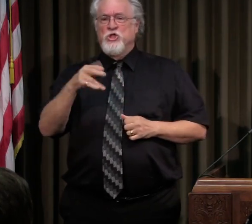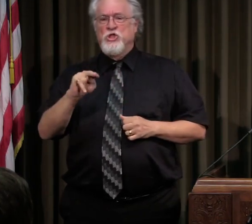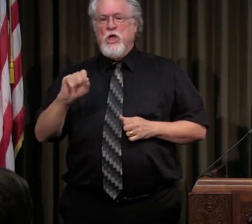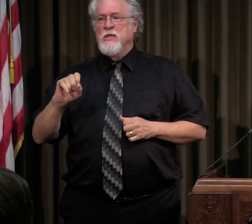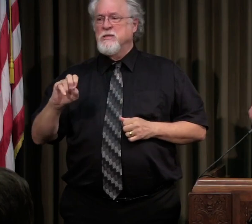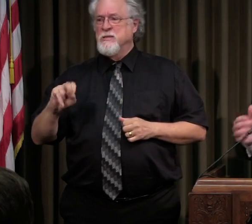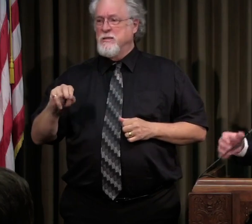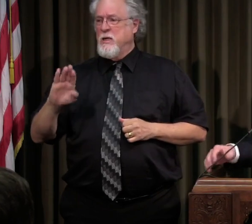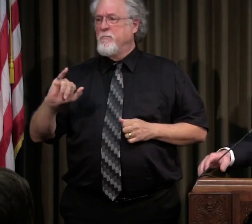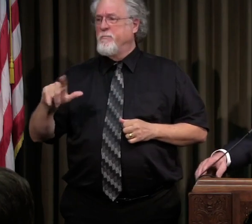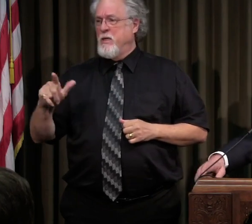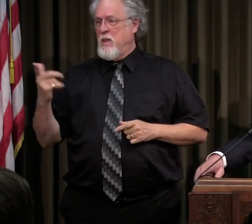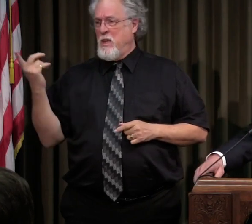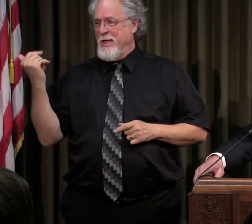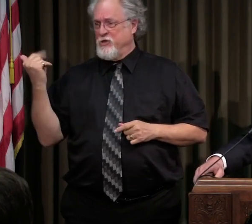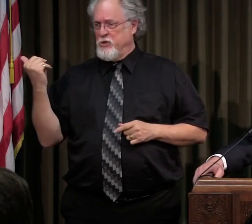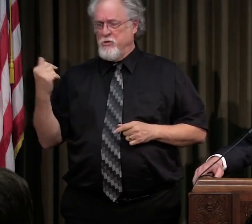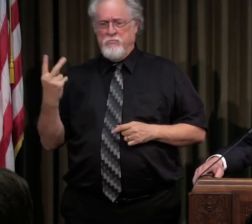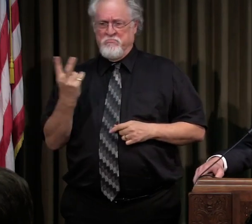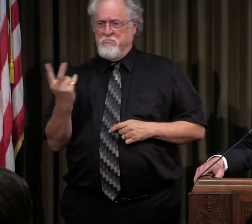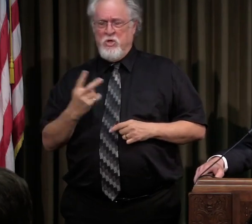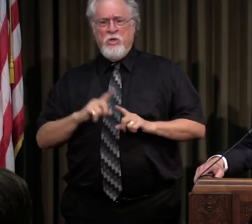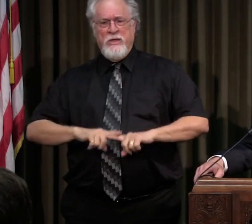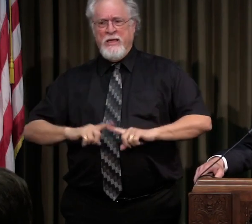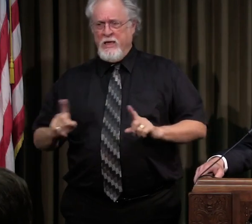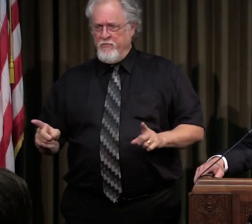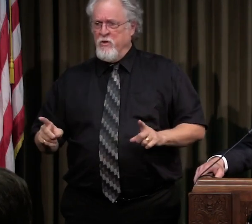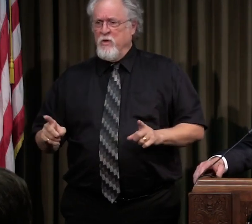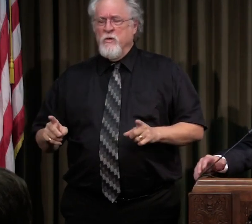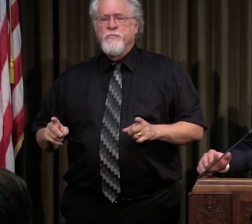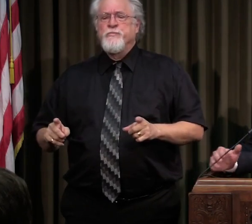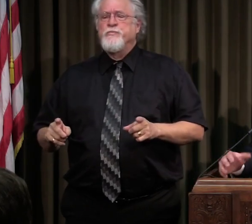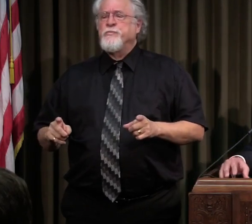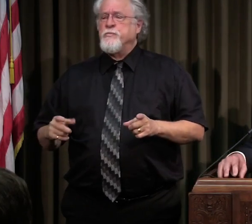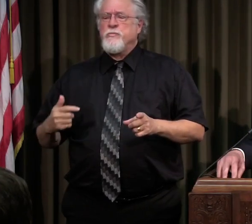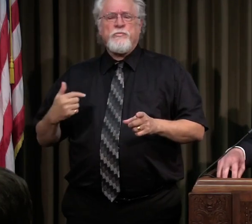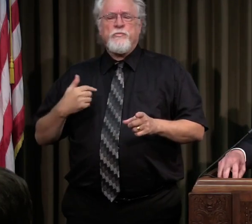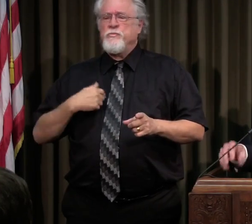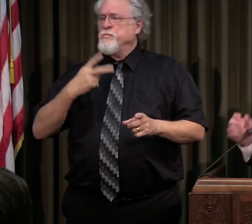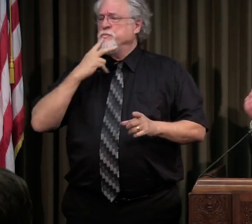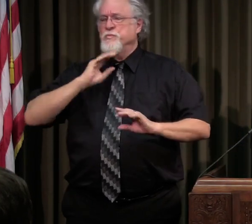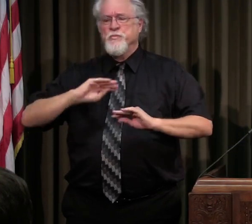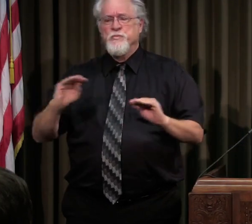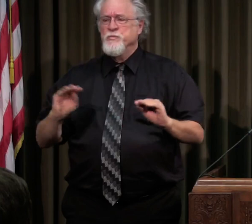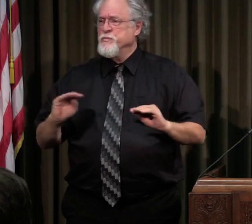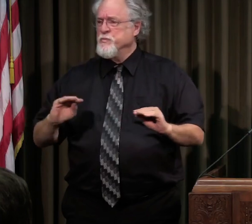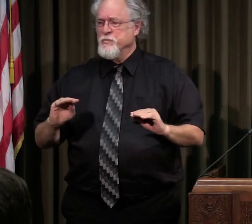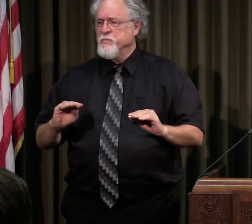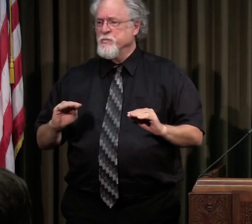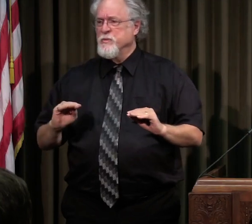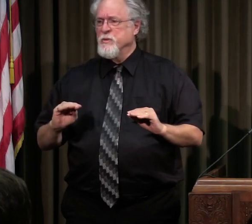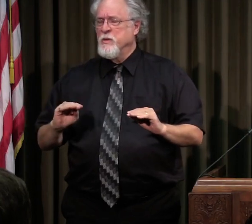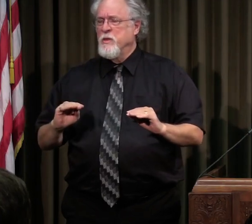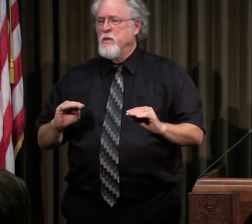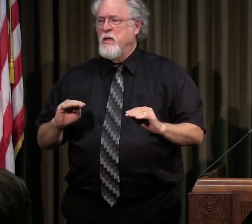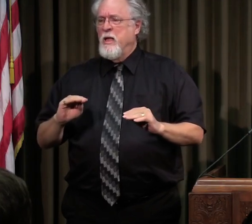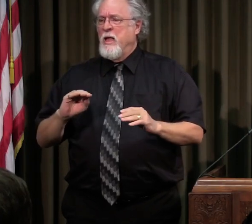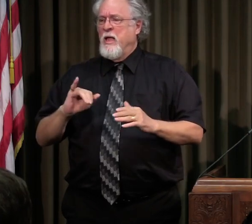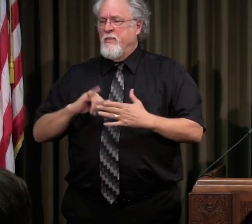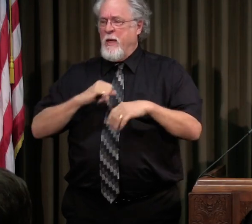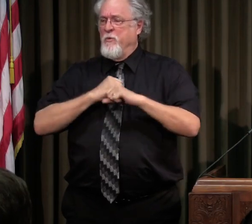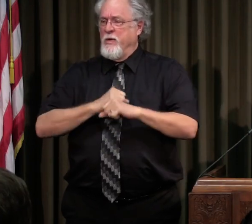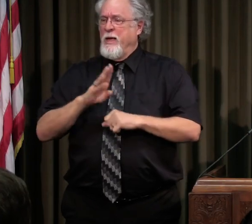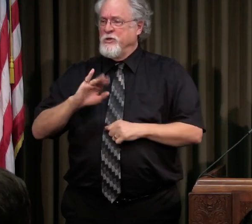The two are totally different, and I don't see anything in the Pasture Protection bill